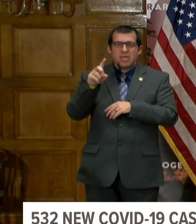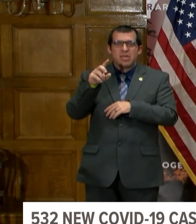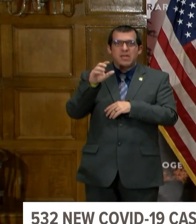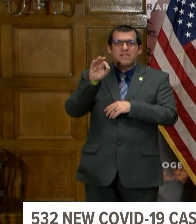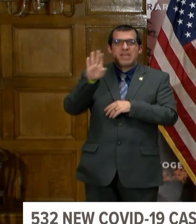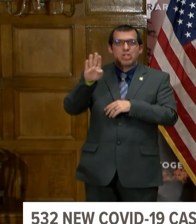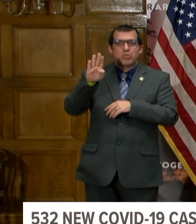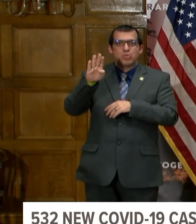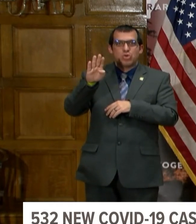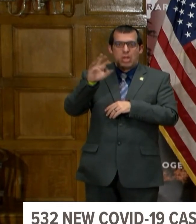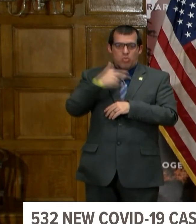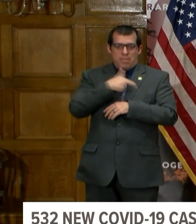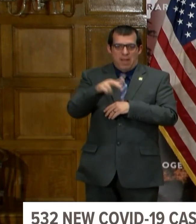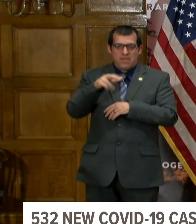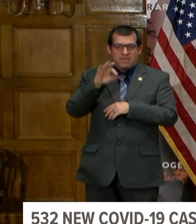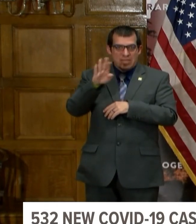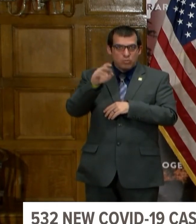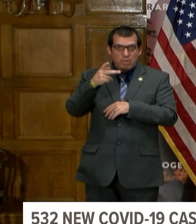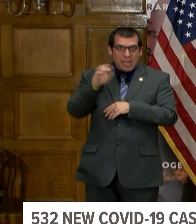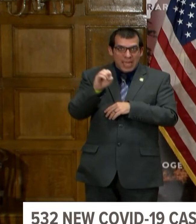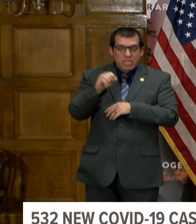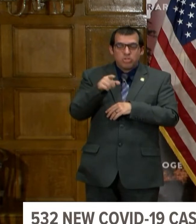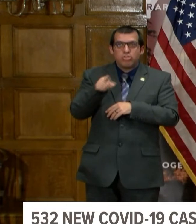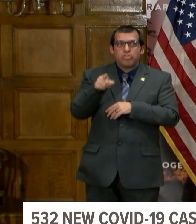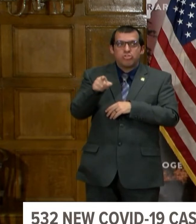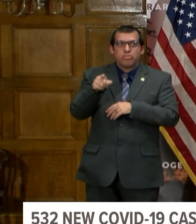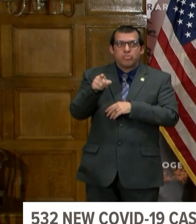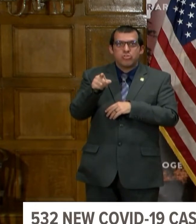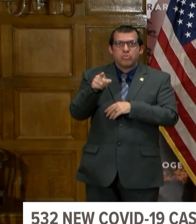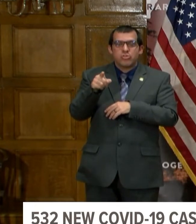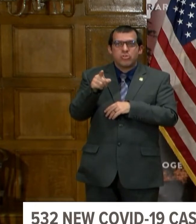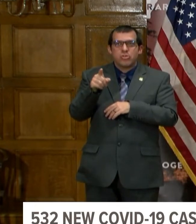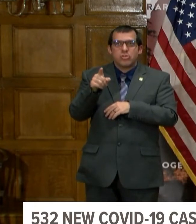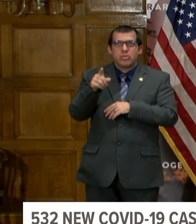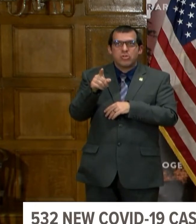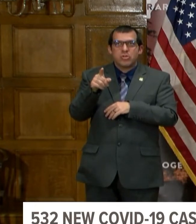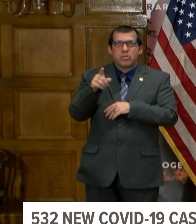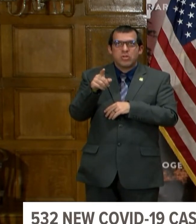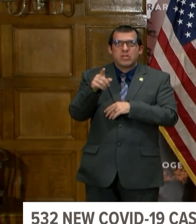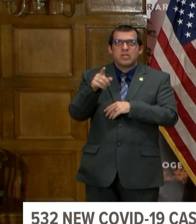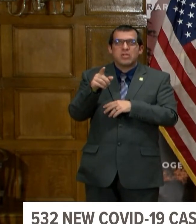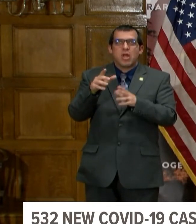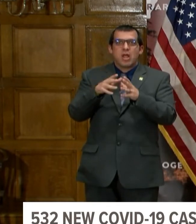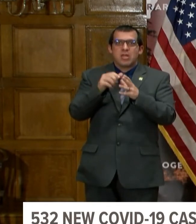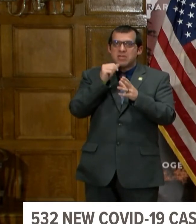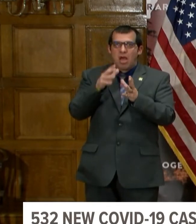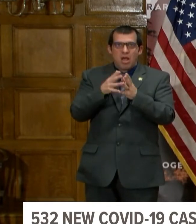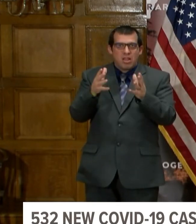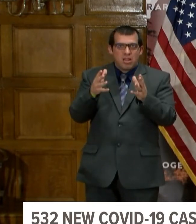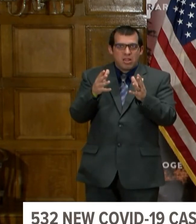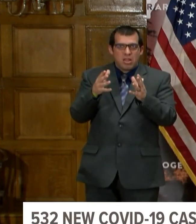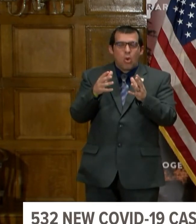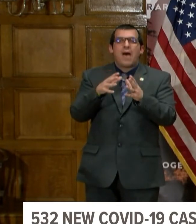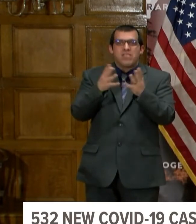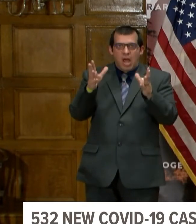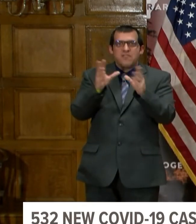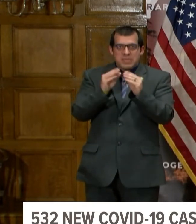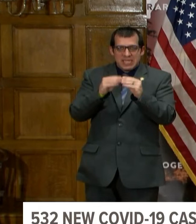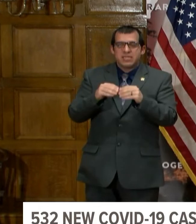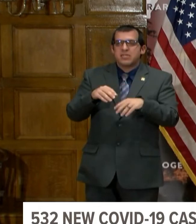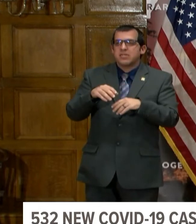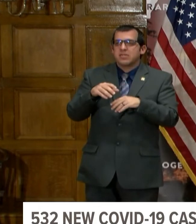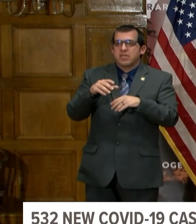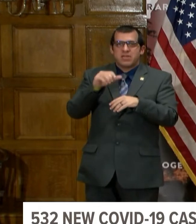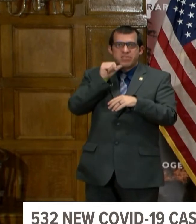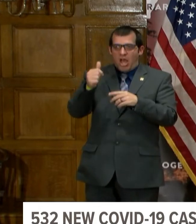page, there is a lot of meetings, no social distancing, no masks, and